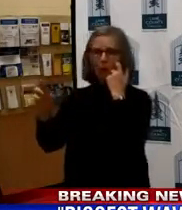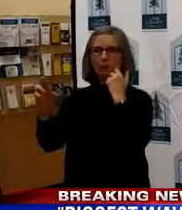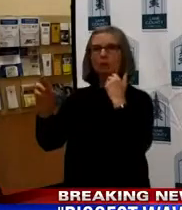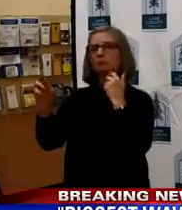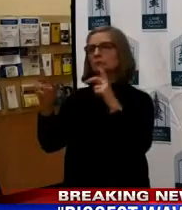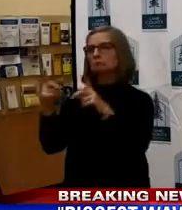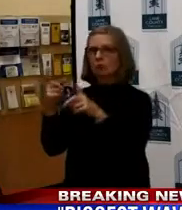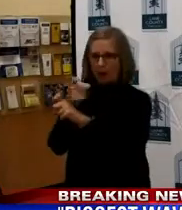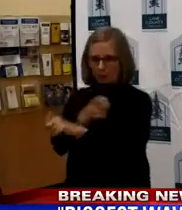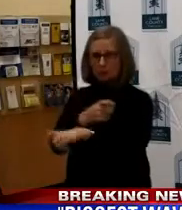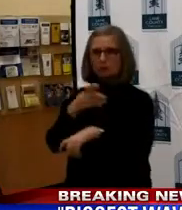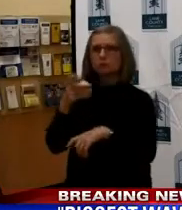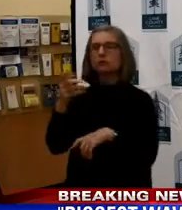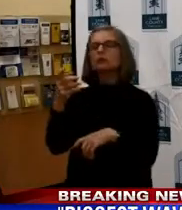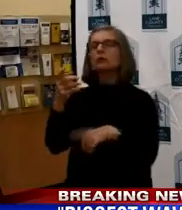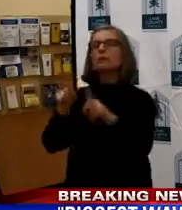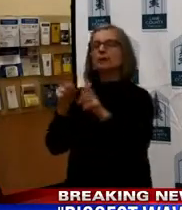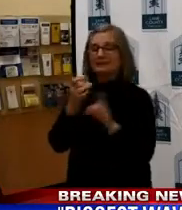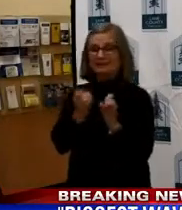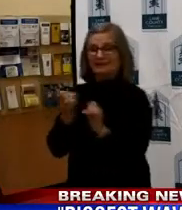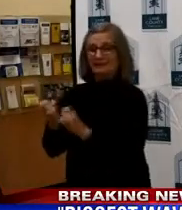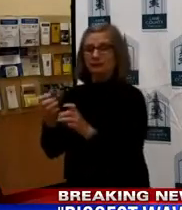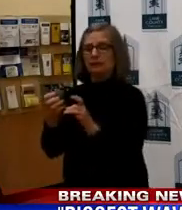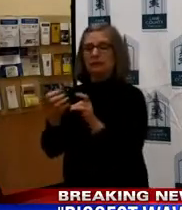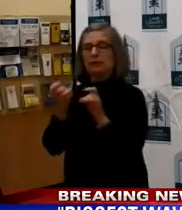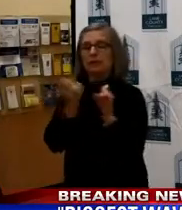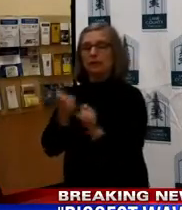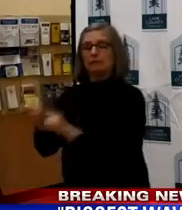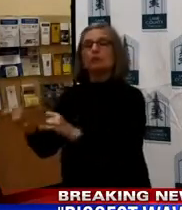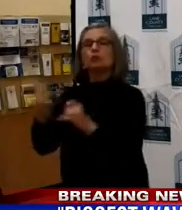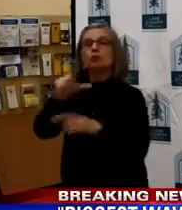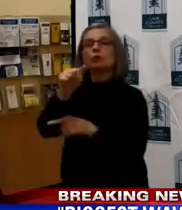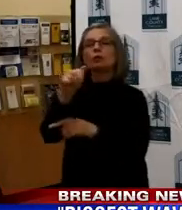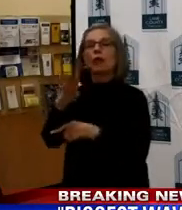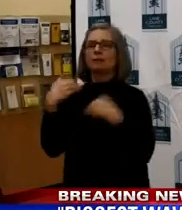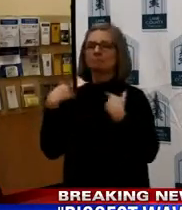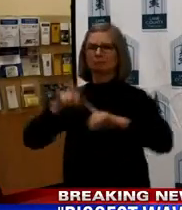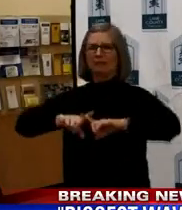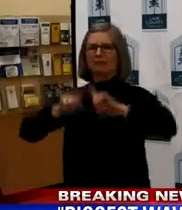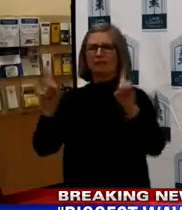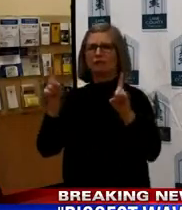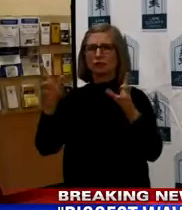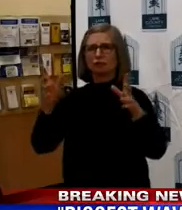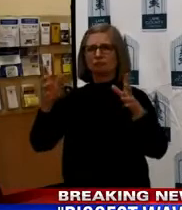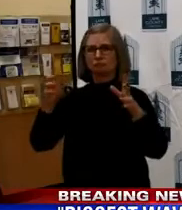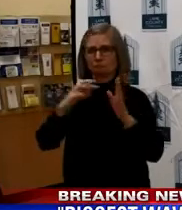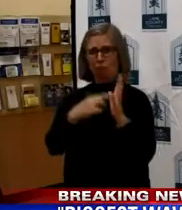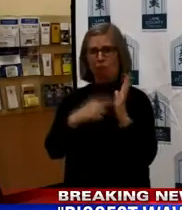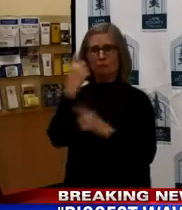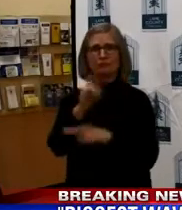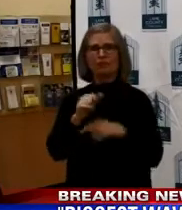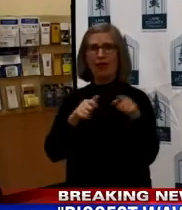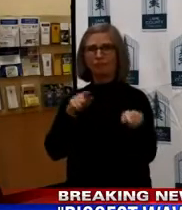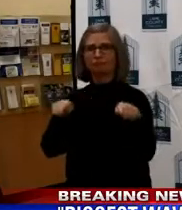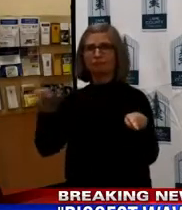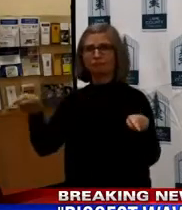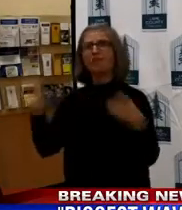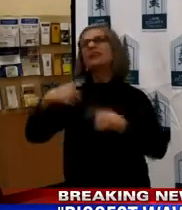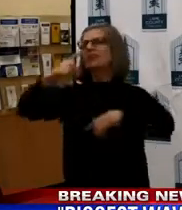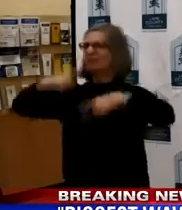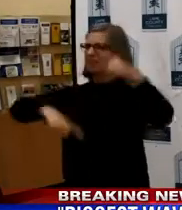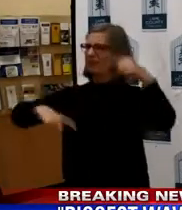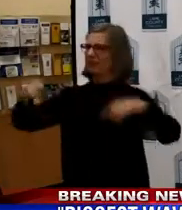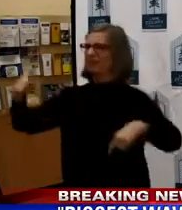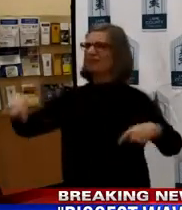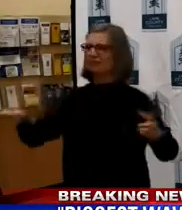complications. But each individual lab has a different criteria. And so we're seeing a variability on who's getting tested. We're